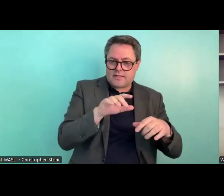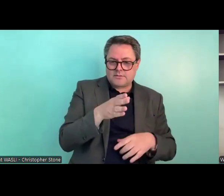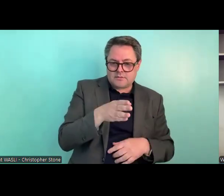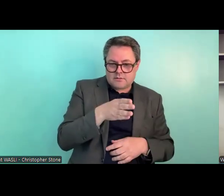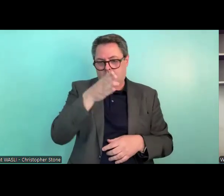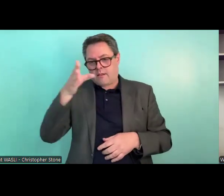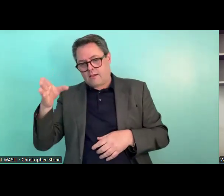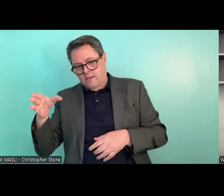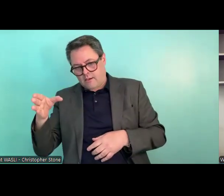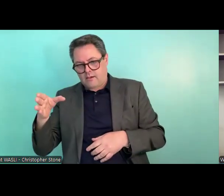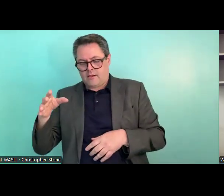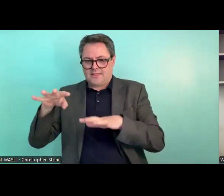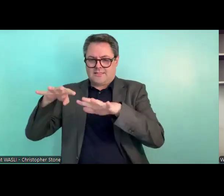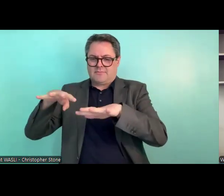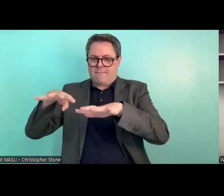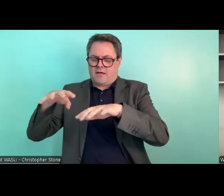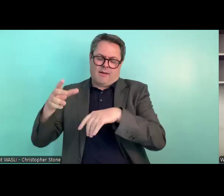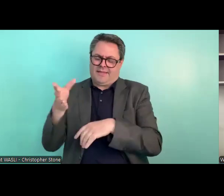July, our annual our